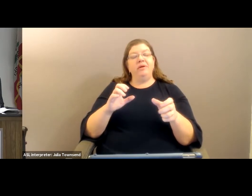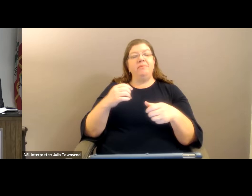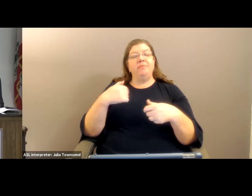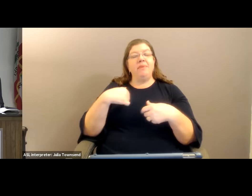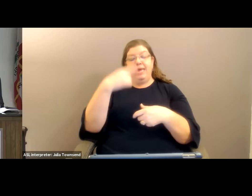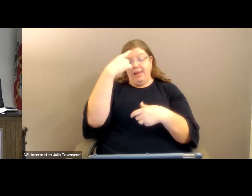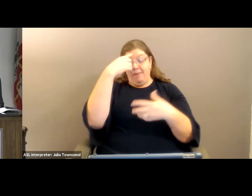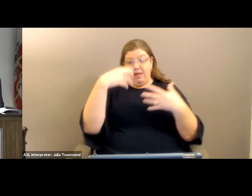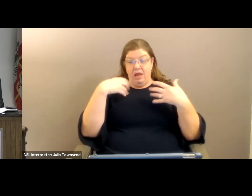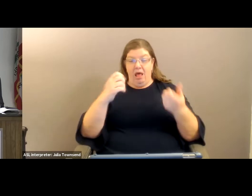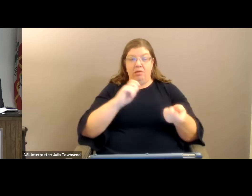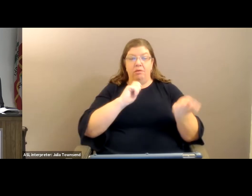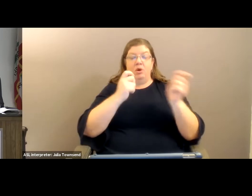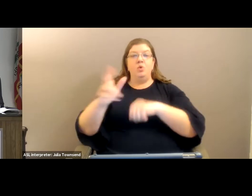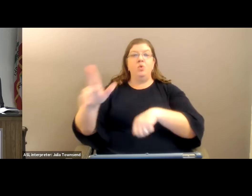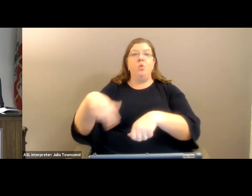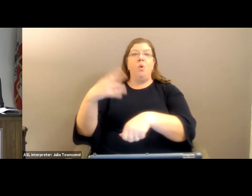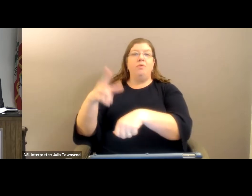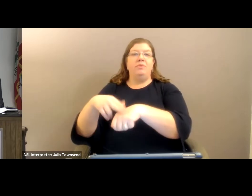health,